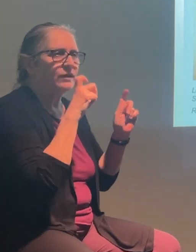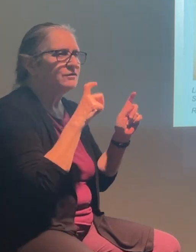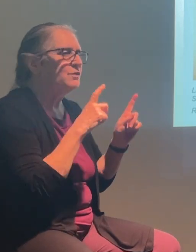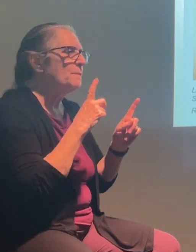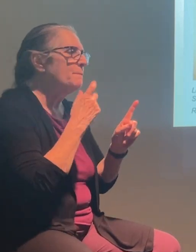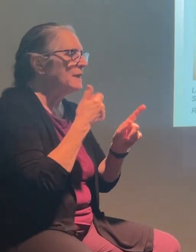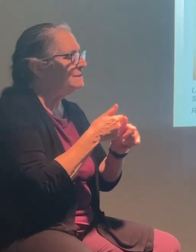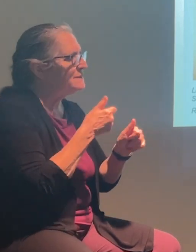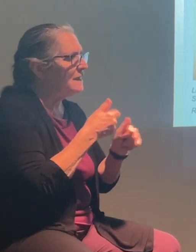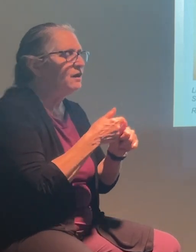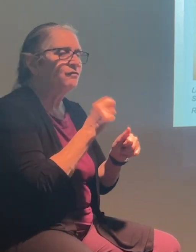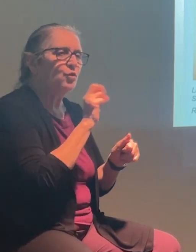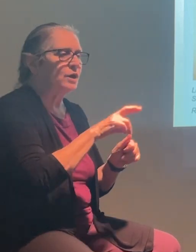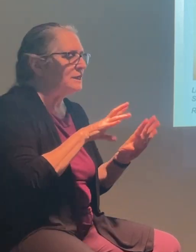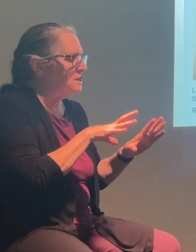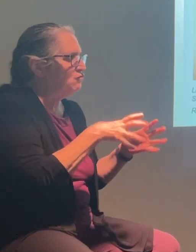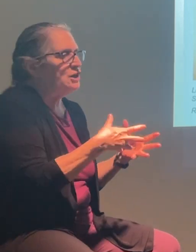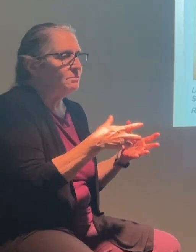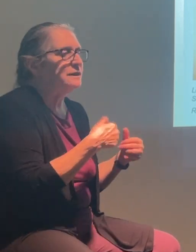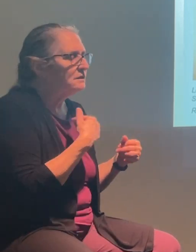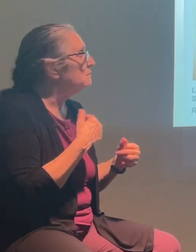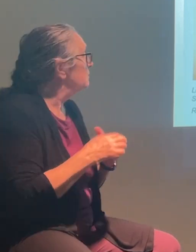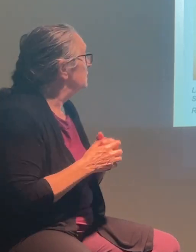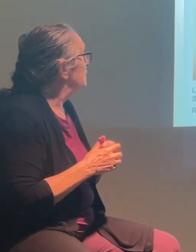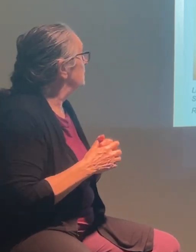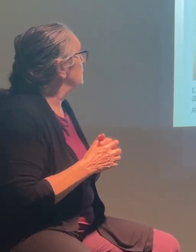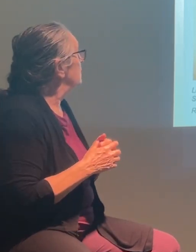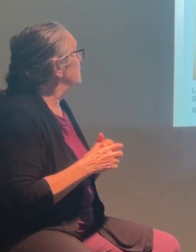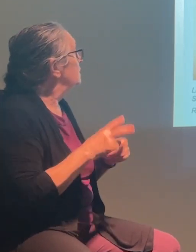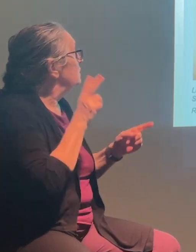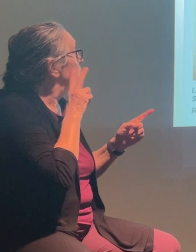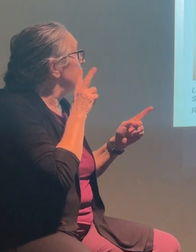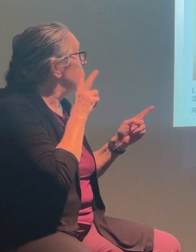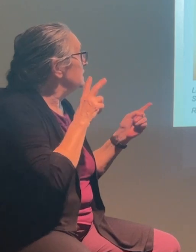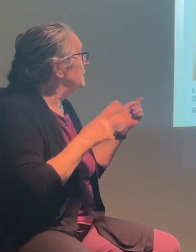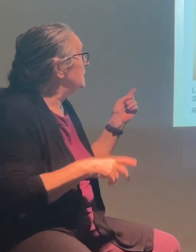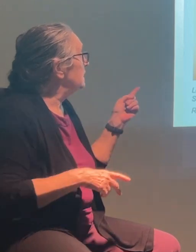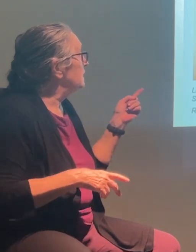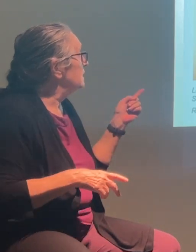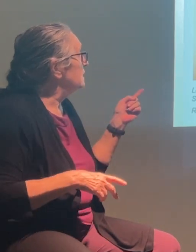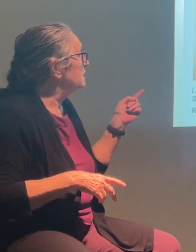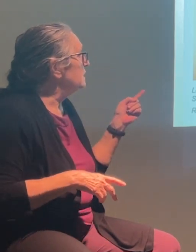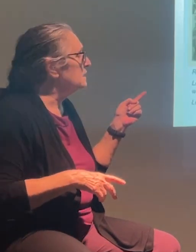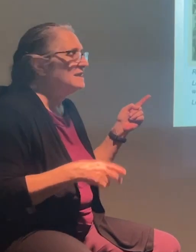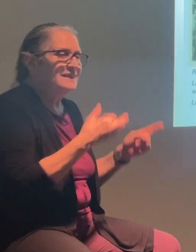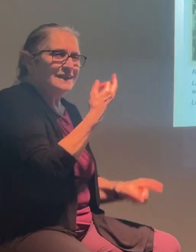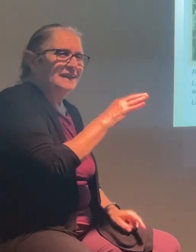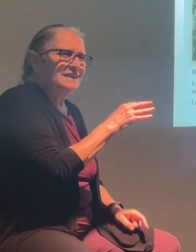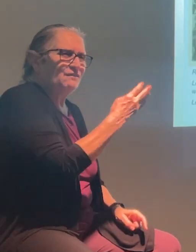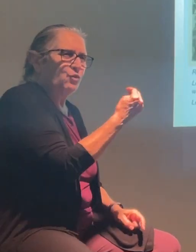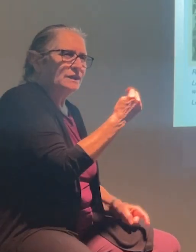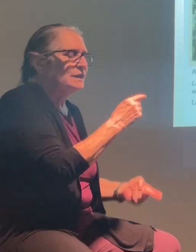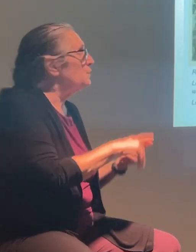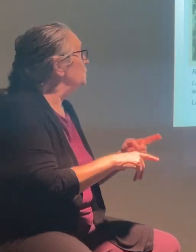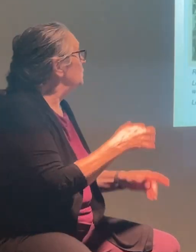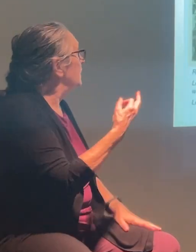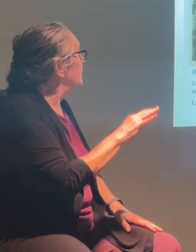him or his regiment. And you could see how modern they look. This is like between 1914 and